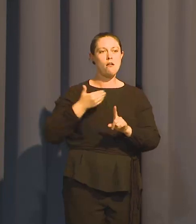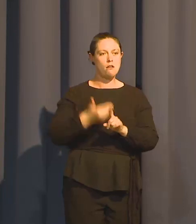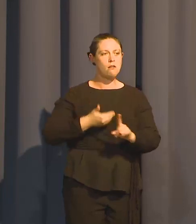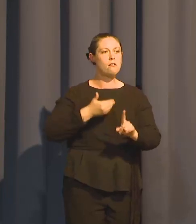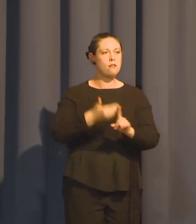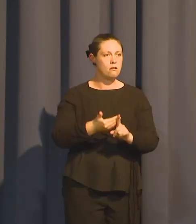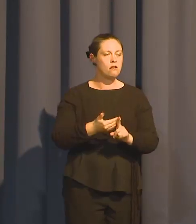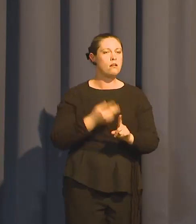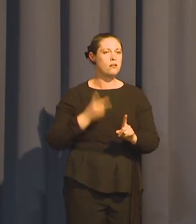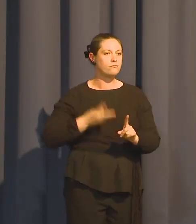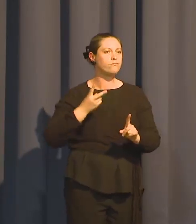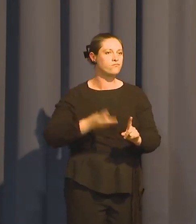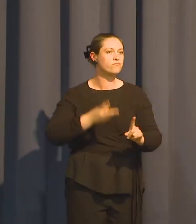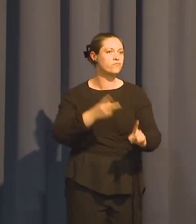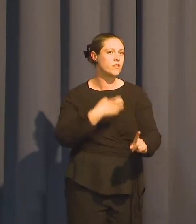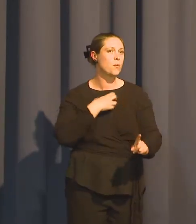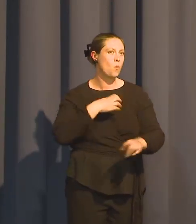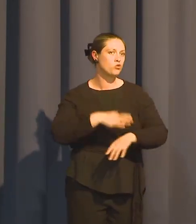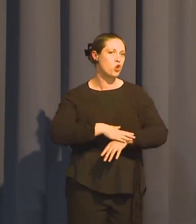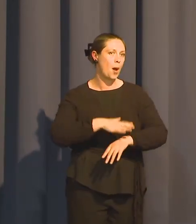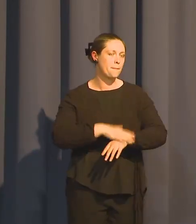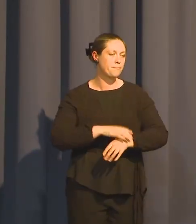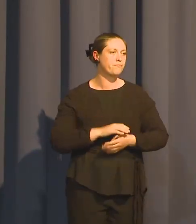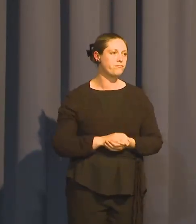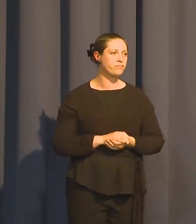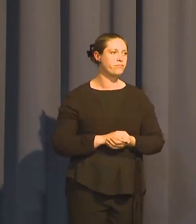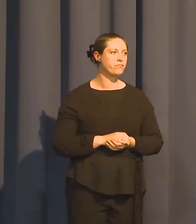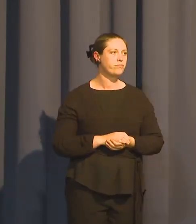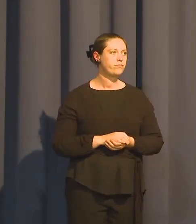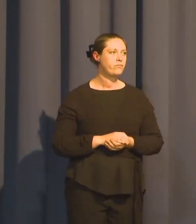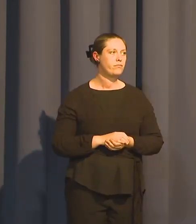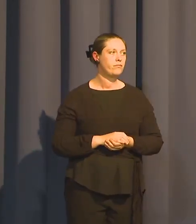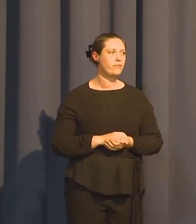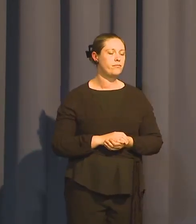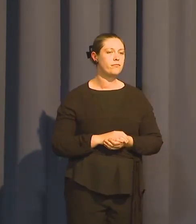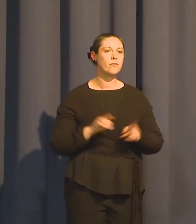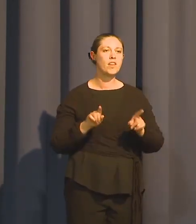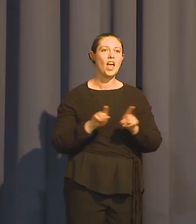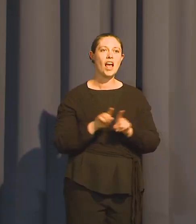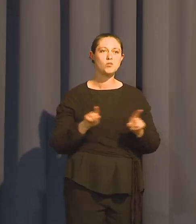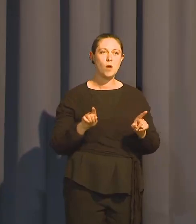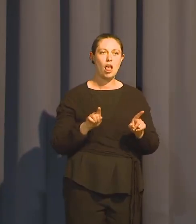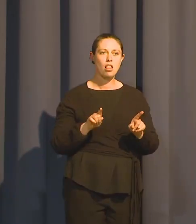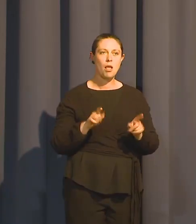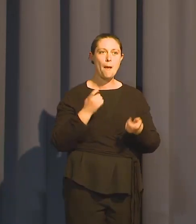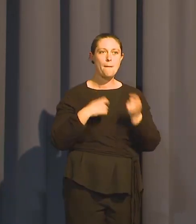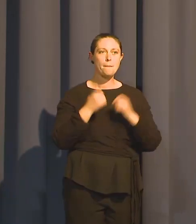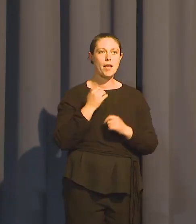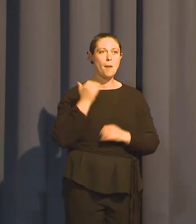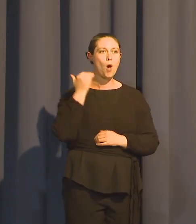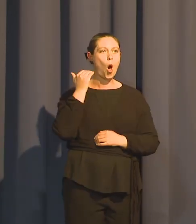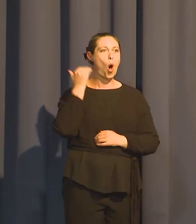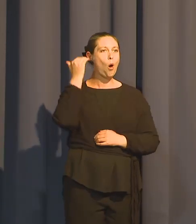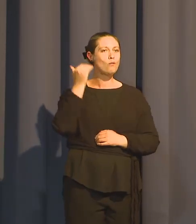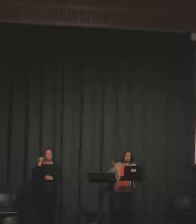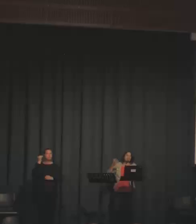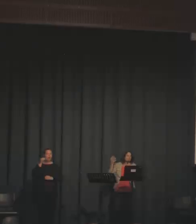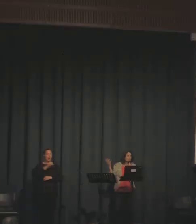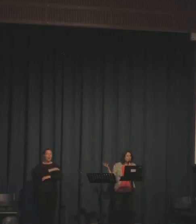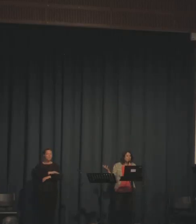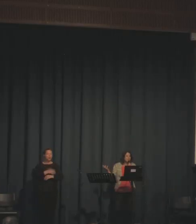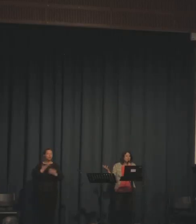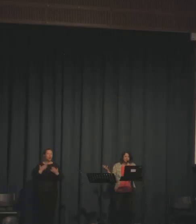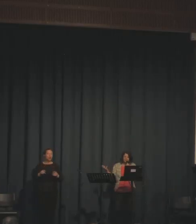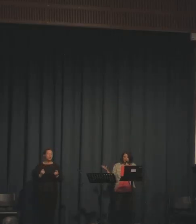some people, as we get older, our bones might start to lose something. We might